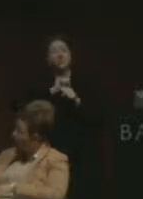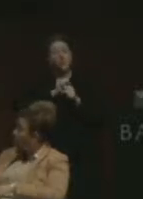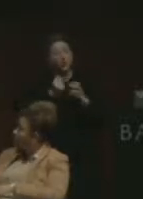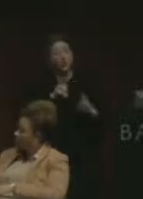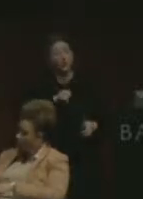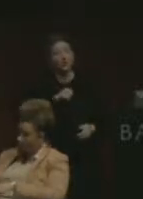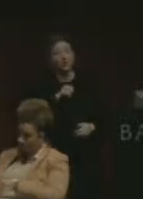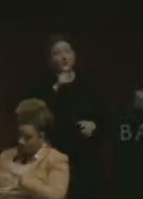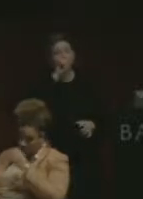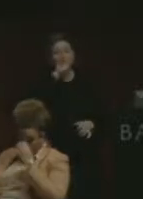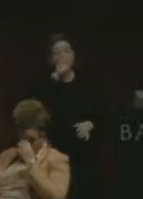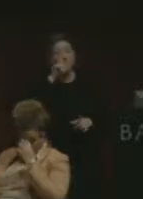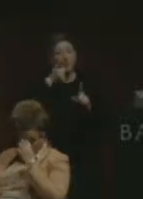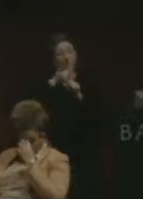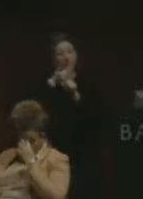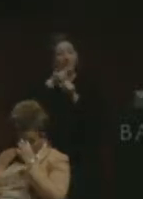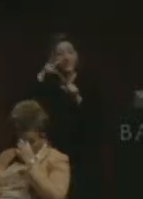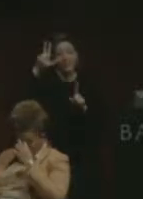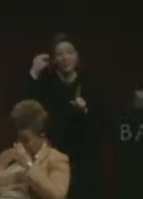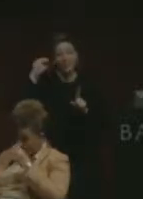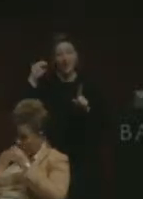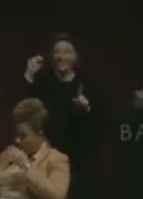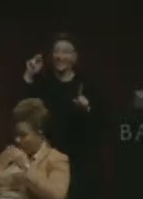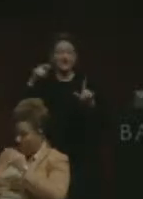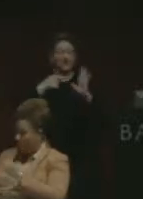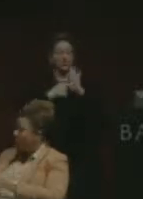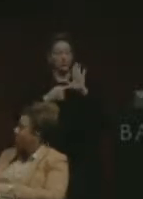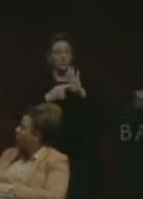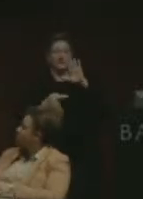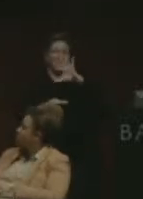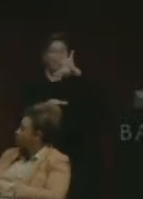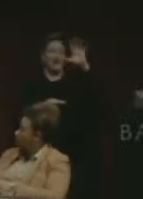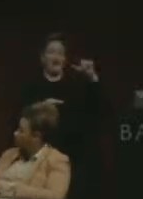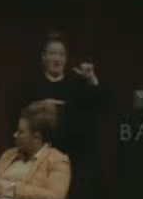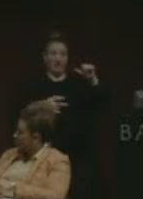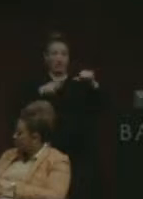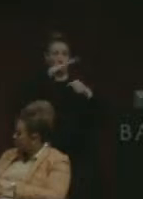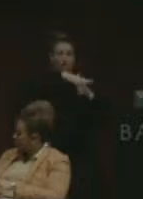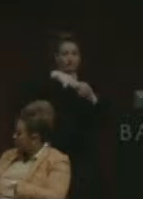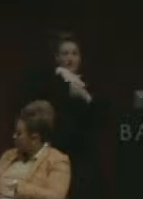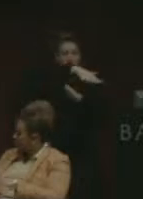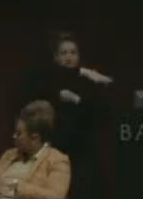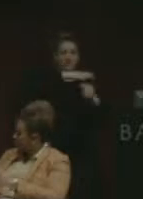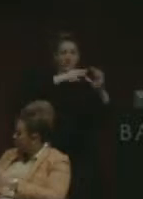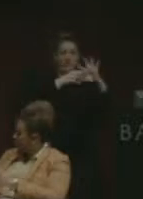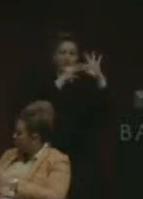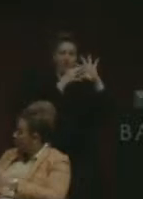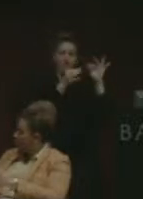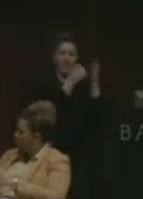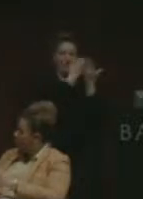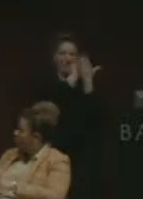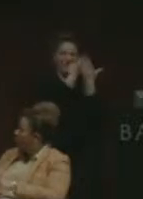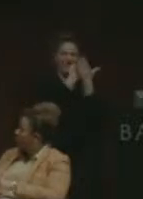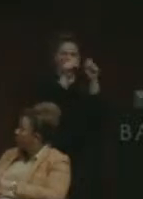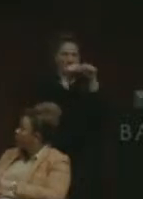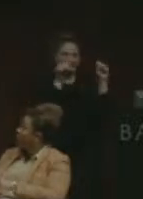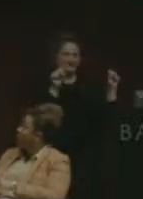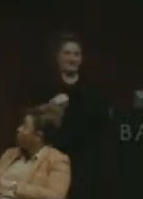So this is Fish Ipiu, who represented the Asian region, and she's speaking directly about an economic system.